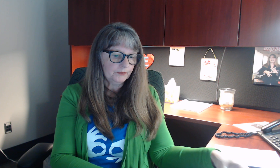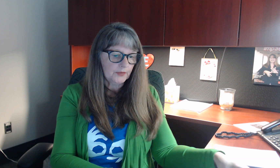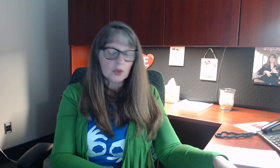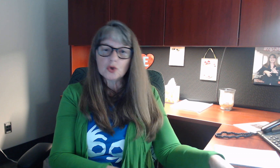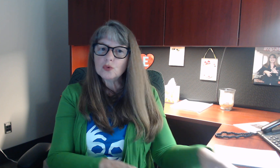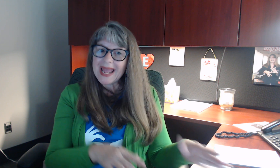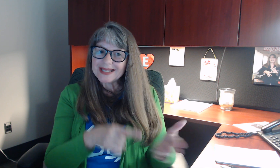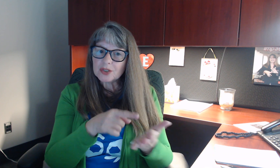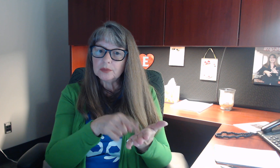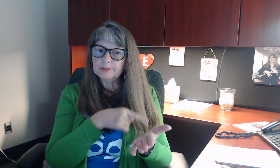To cancel.